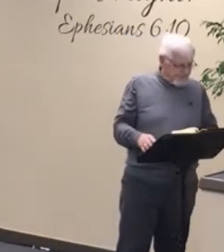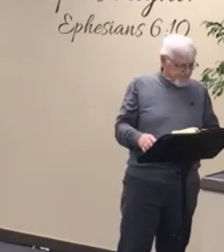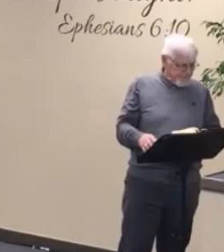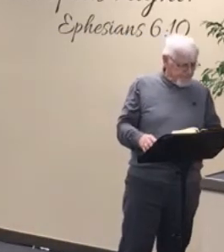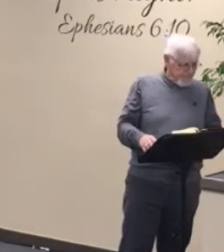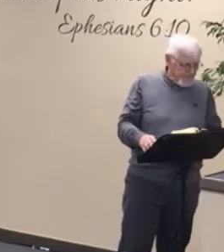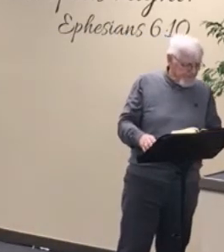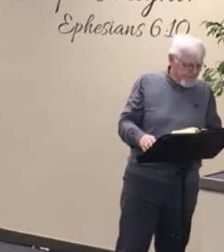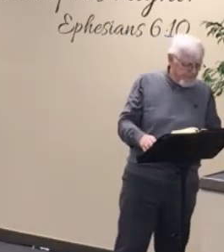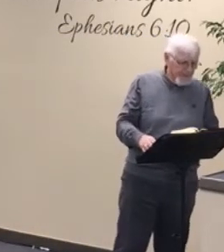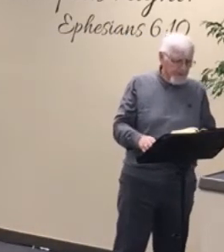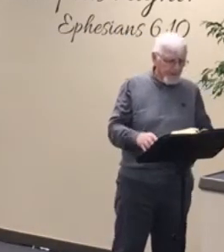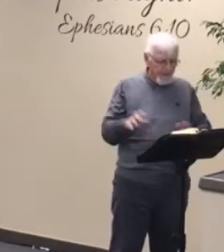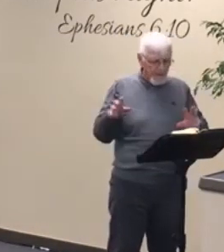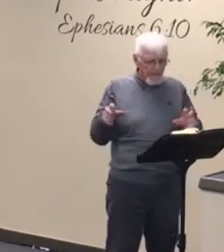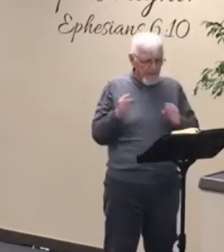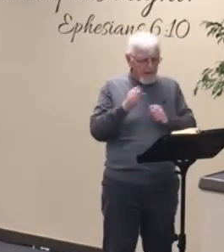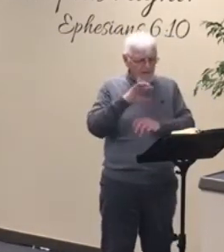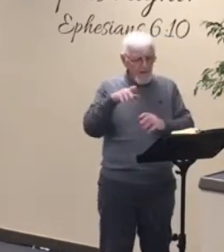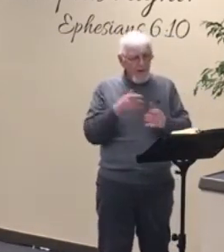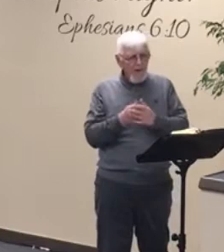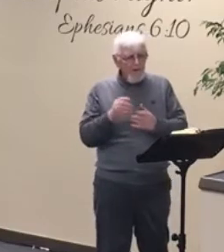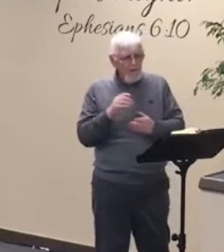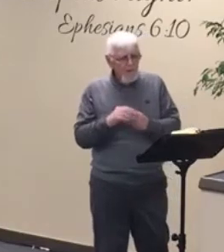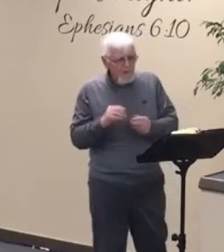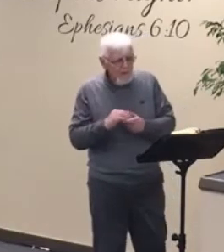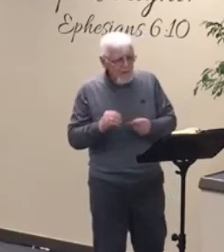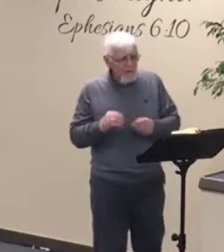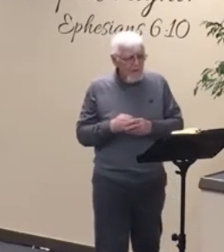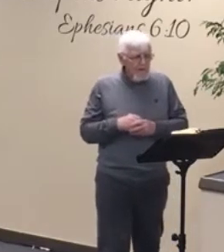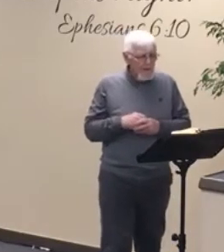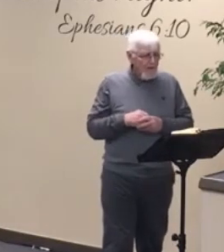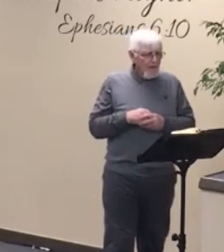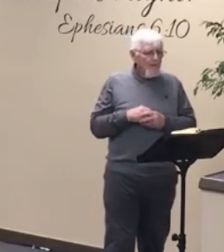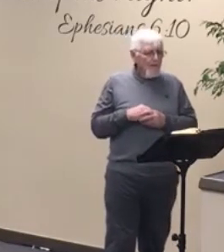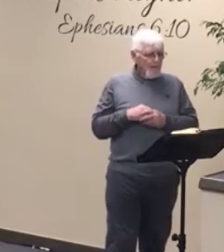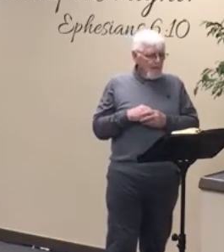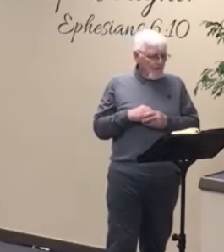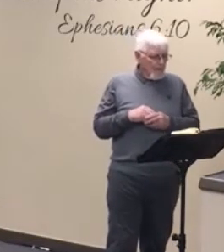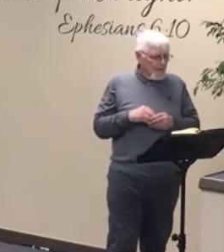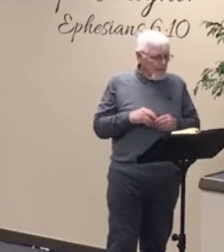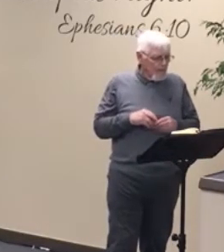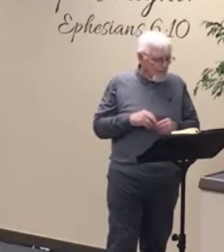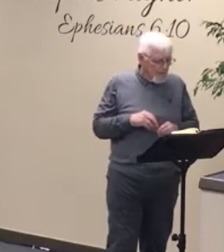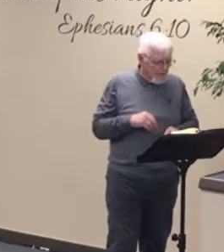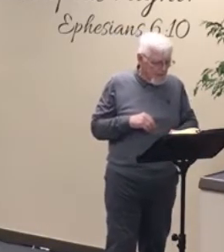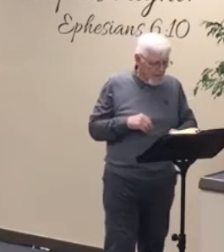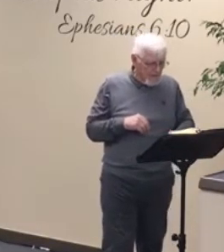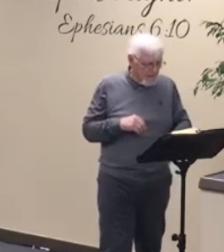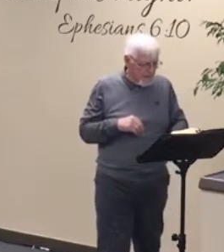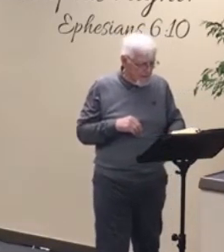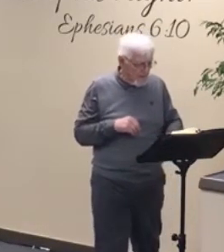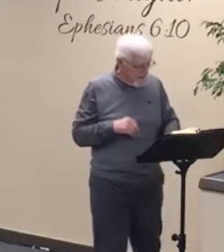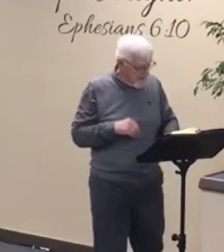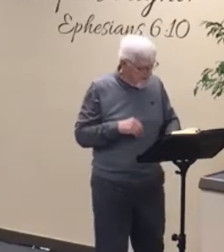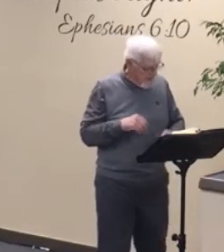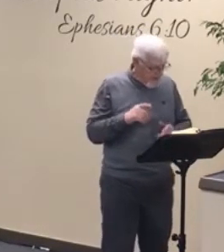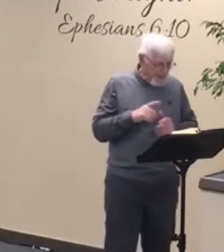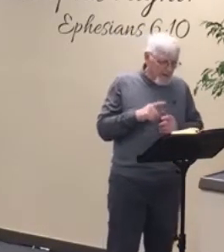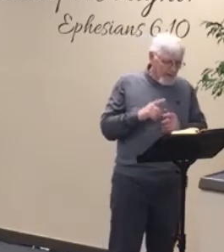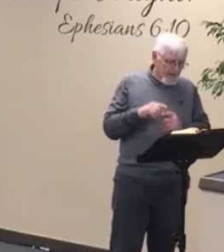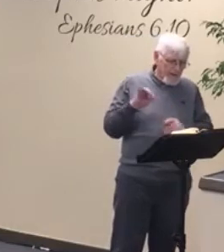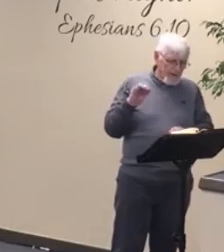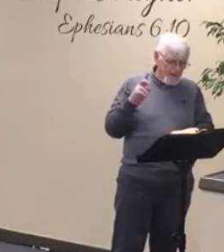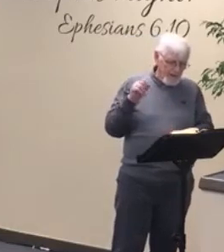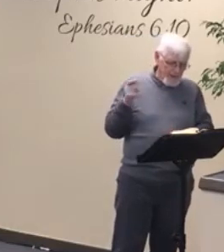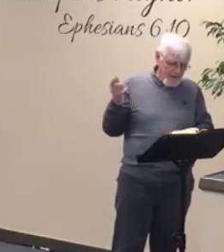This is the recap of the whole story, and this is beautiful. This is literature that cannot be produced today. Then Judah came near unto him